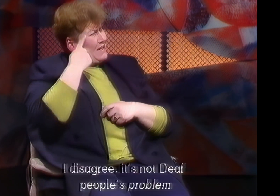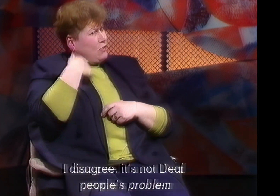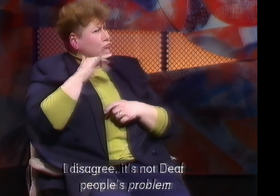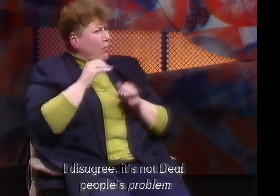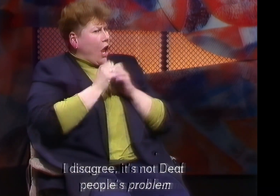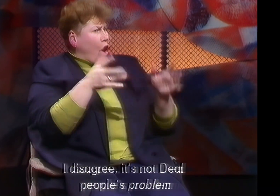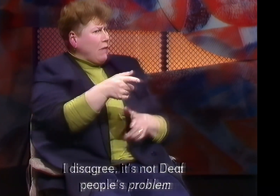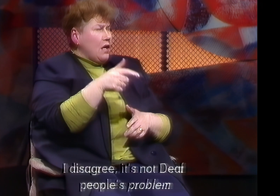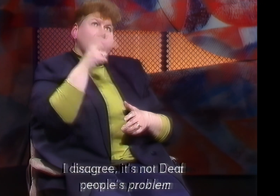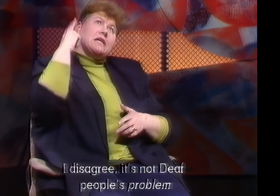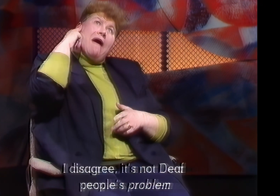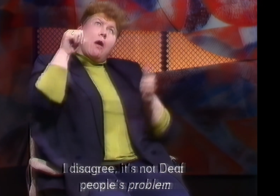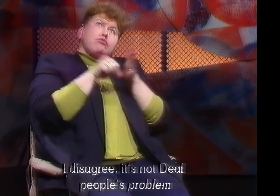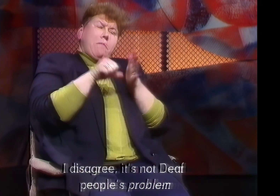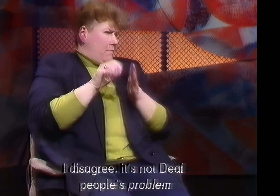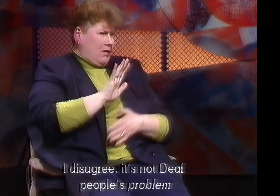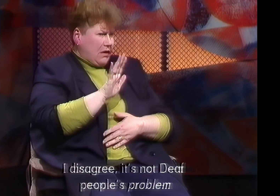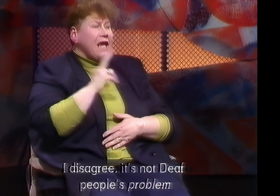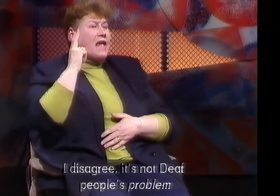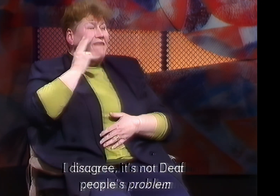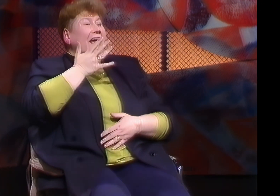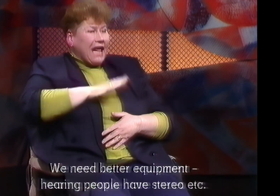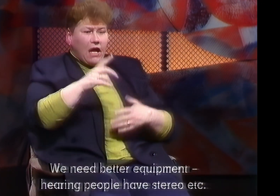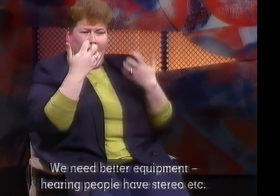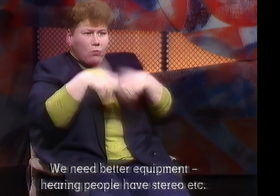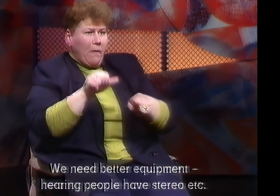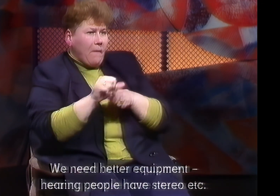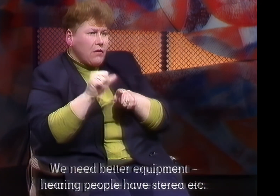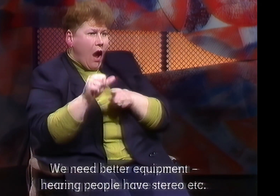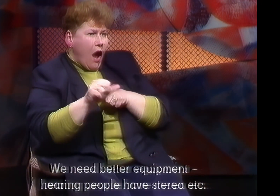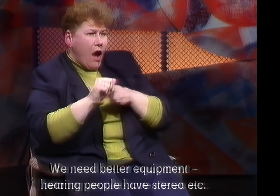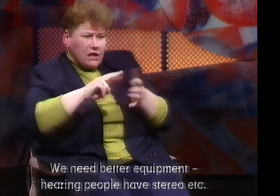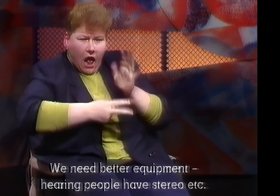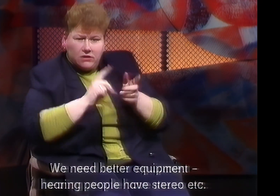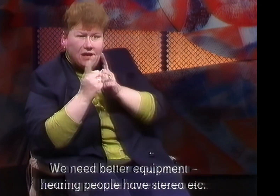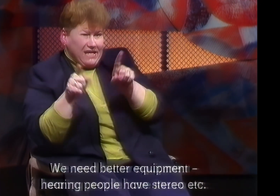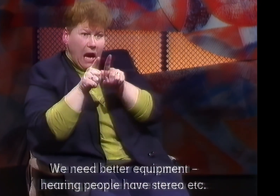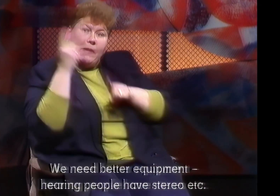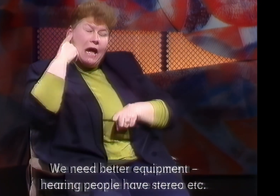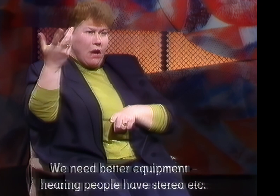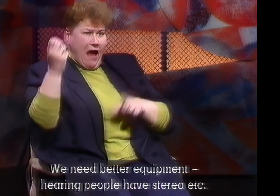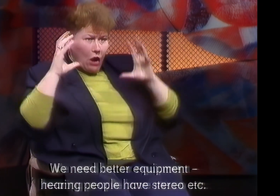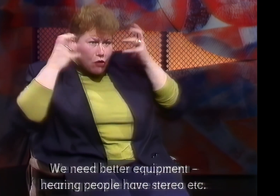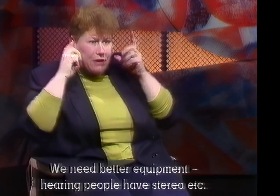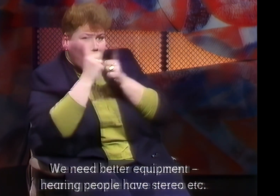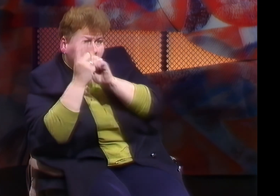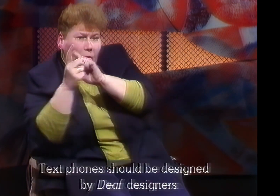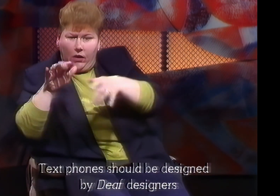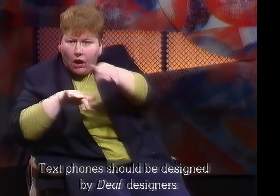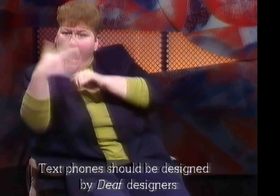disagree with that. I don't think it's deaf people's problem. We need better designed equipment. Hearing people have stereo and all that. Text phones are designed